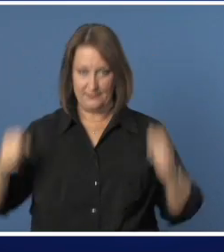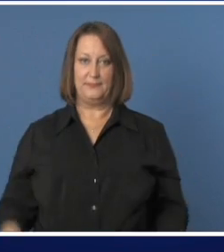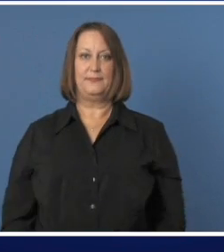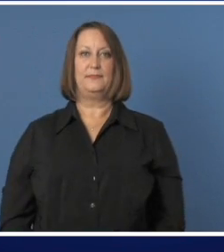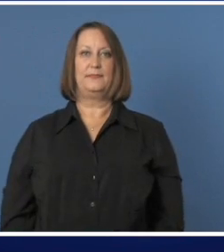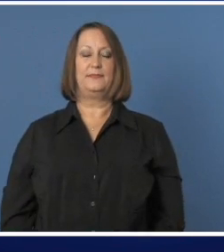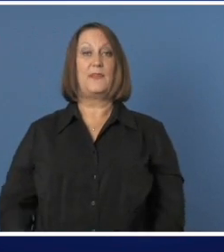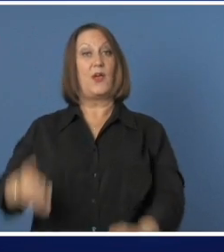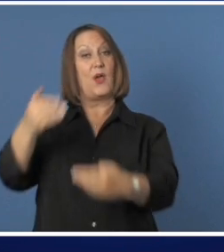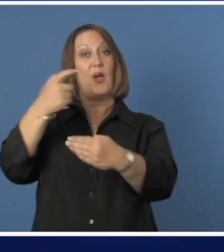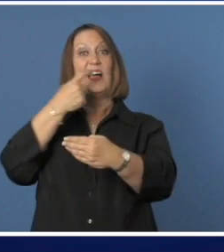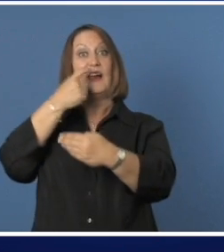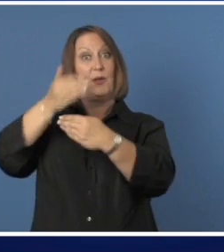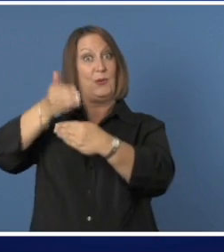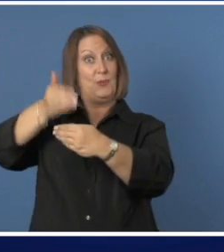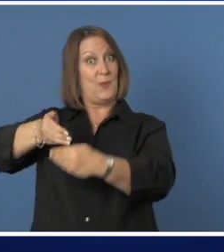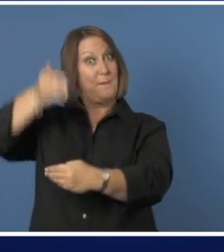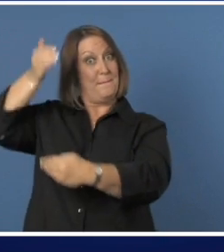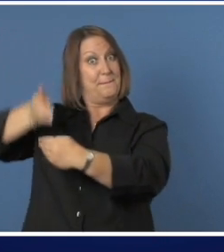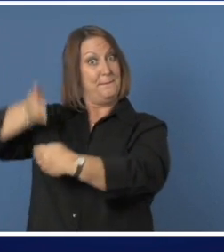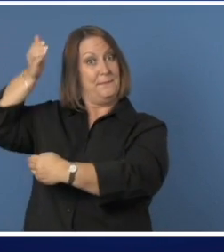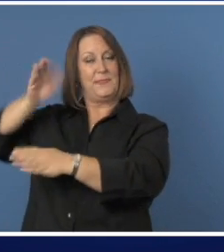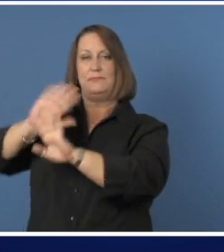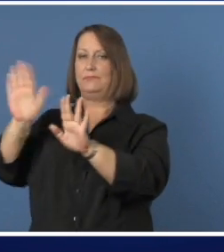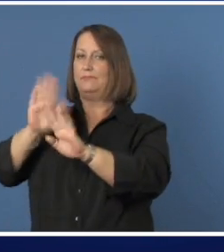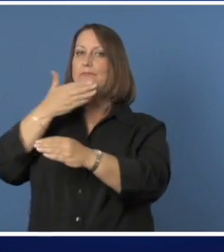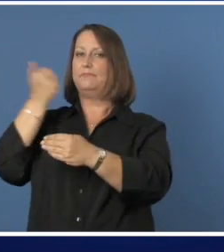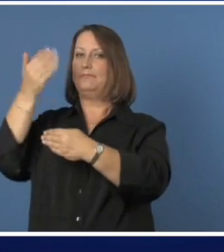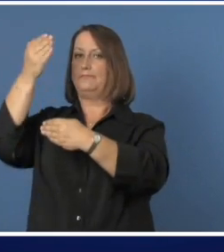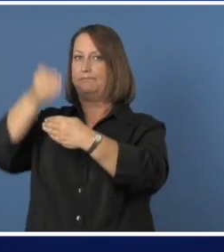do not open windows